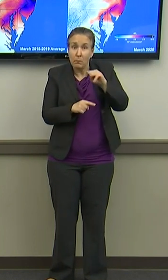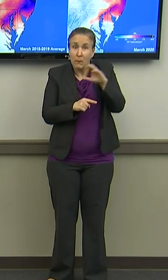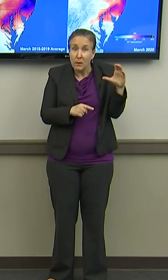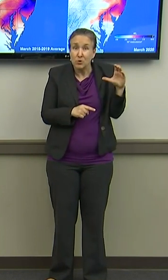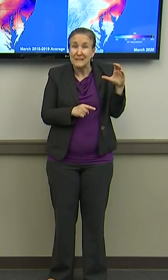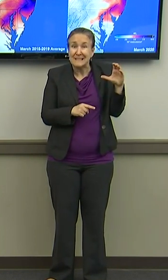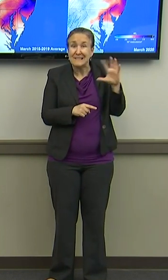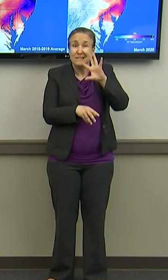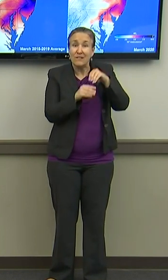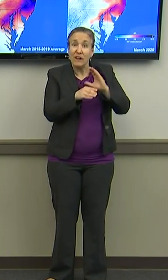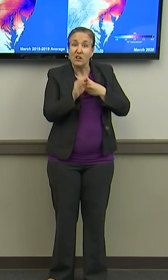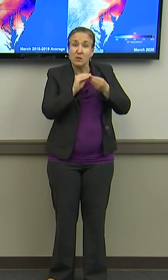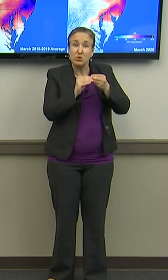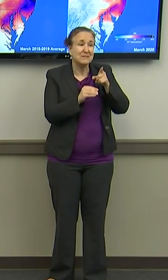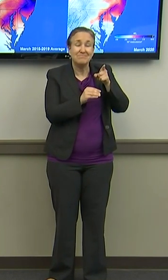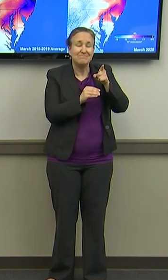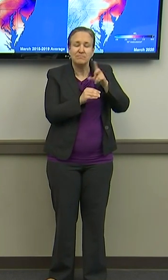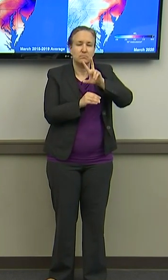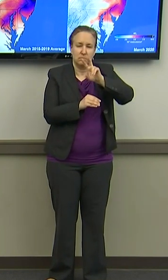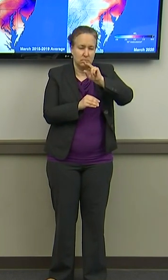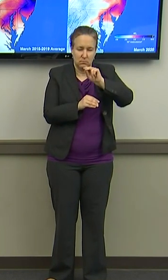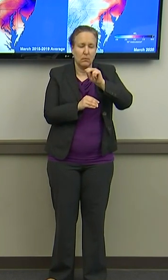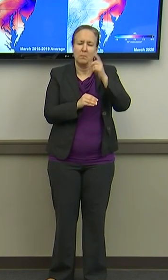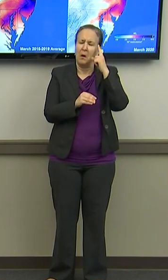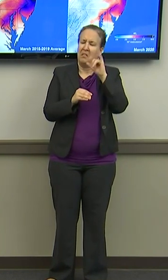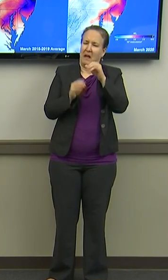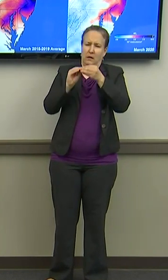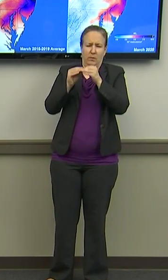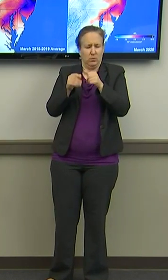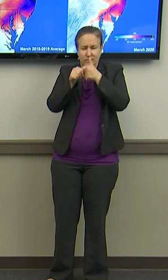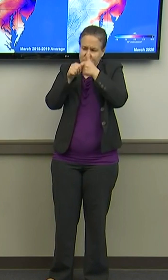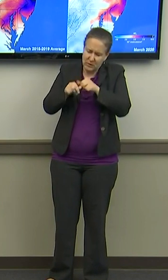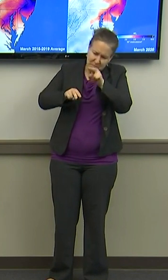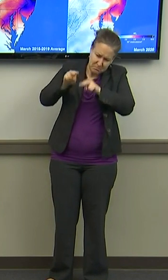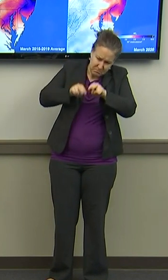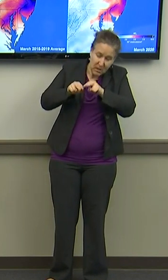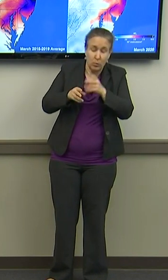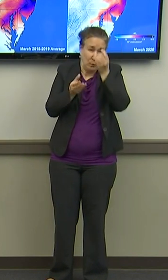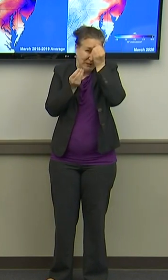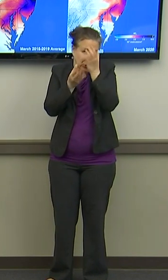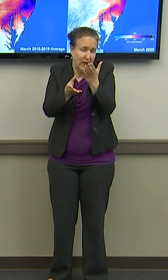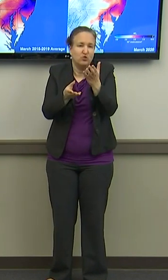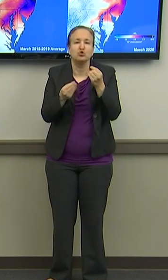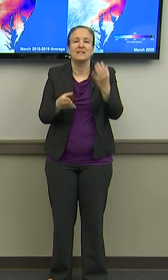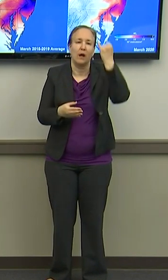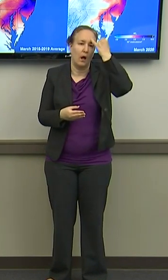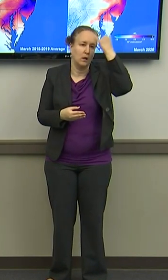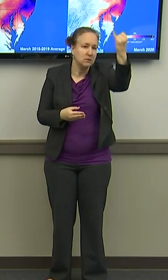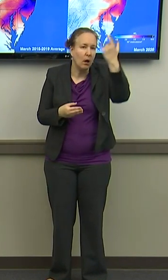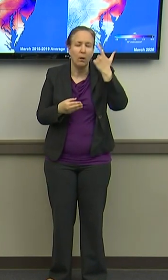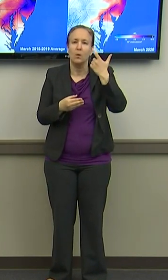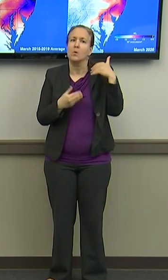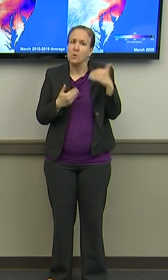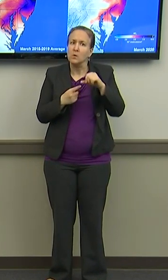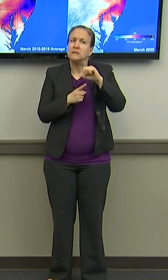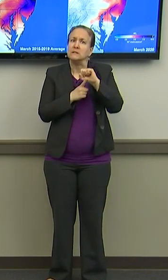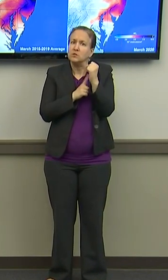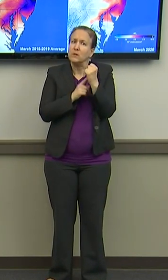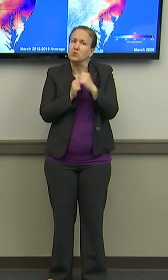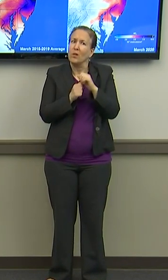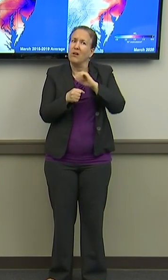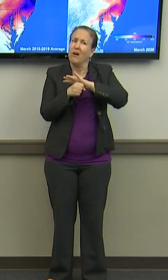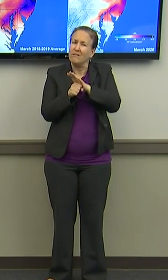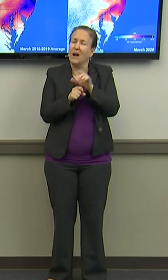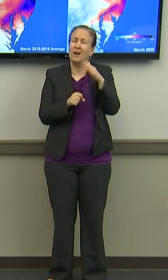totals. But we track these numbers and we share them with you as a snapshot of the very serious situation